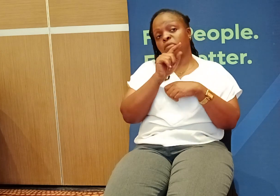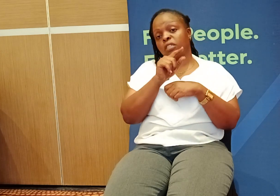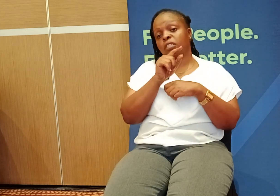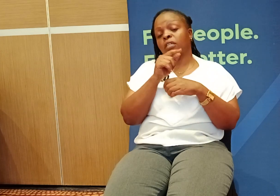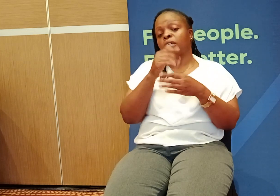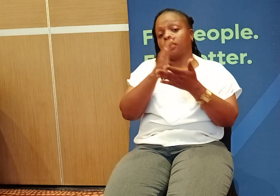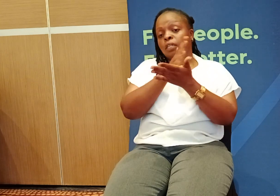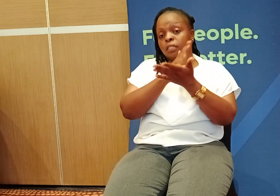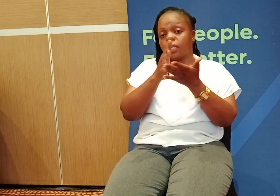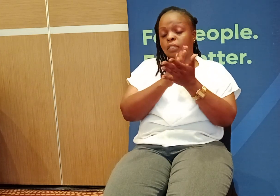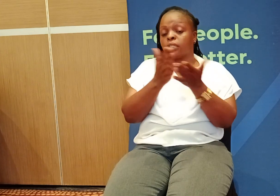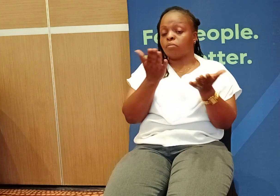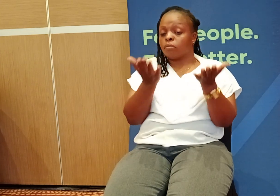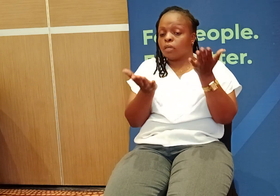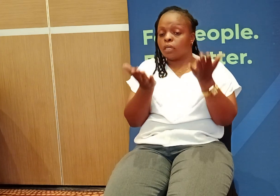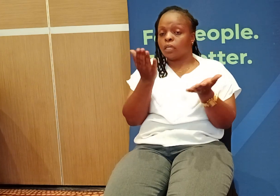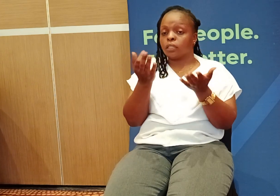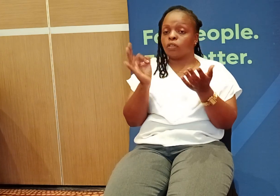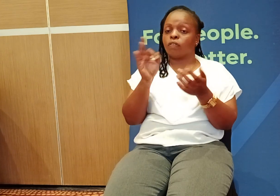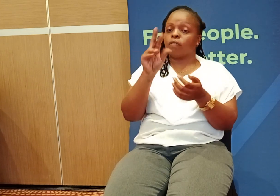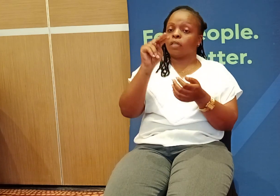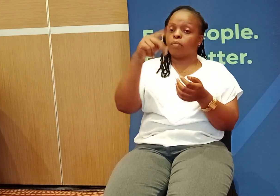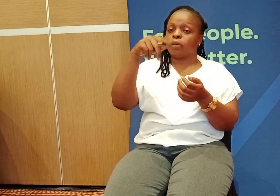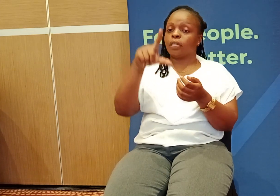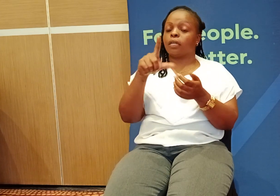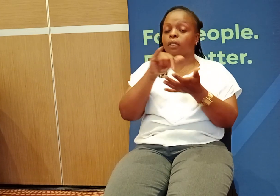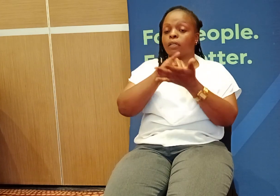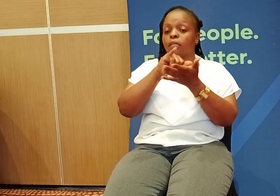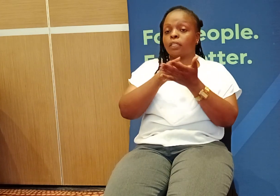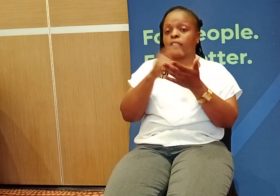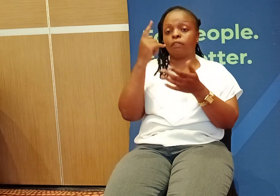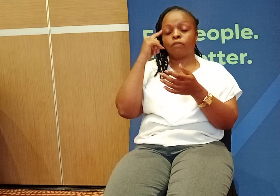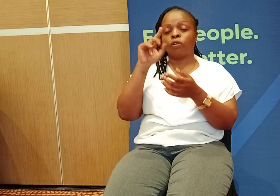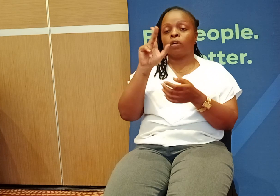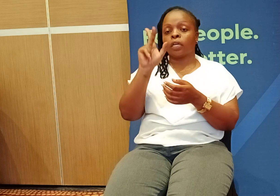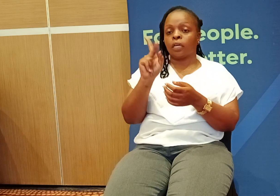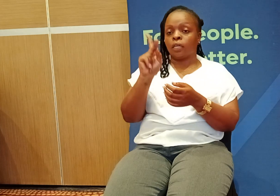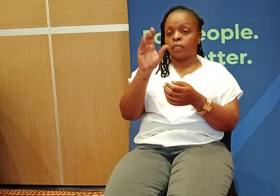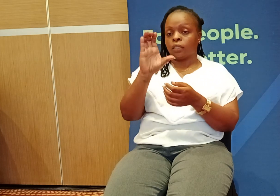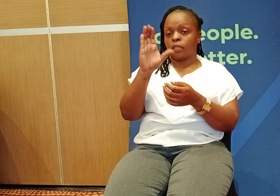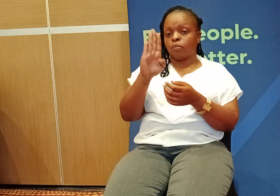sectorial analysis of the NPL, and this is for KCB Kenya.